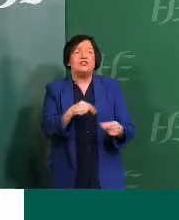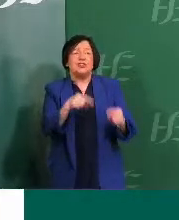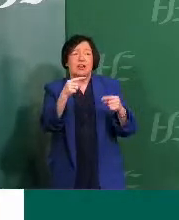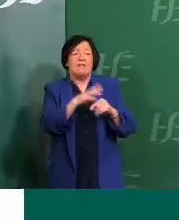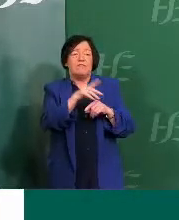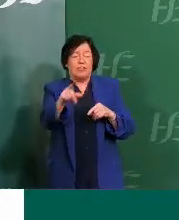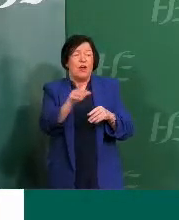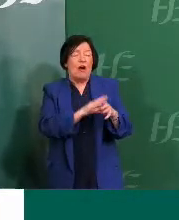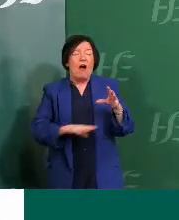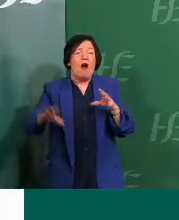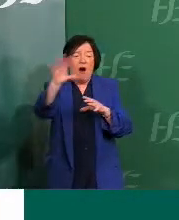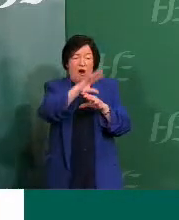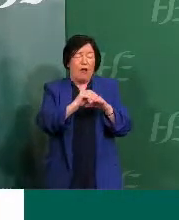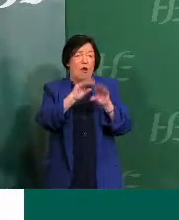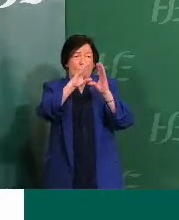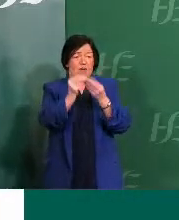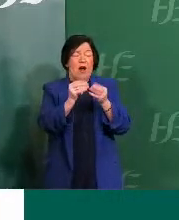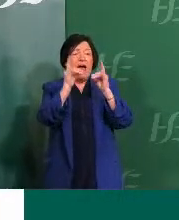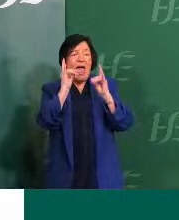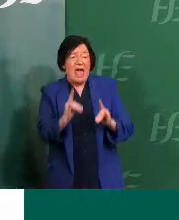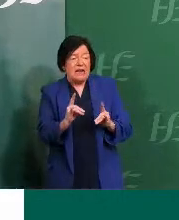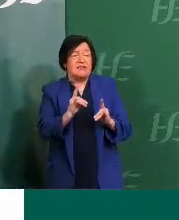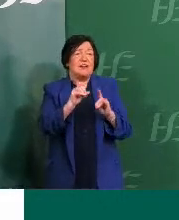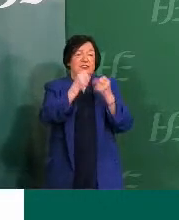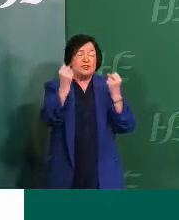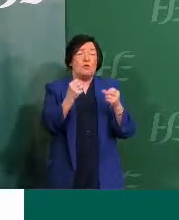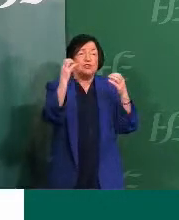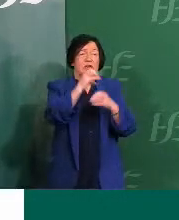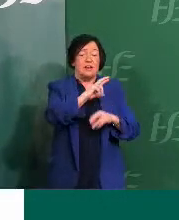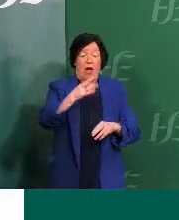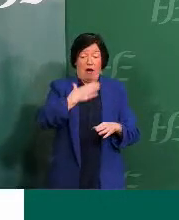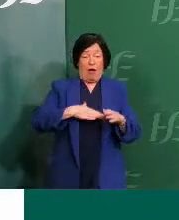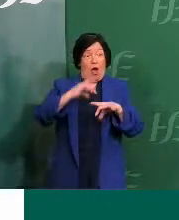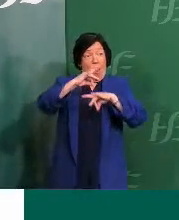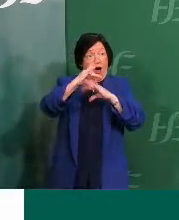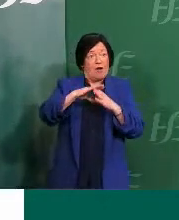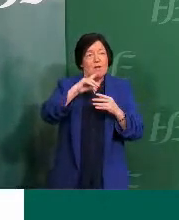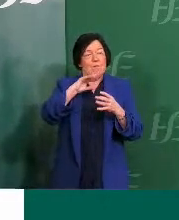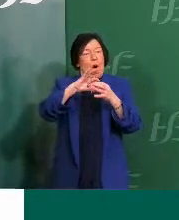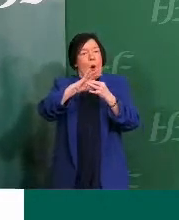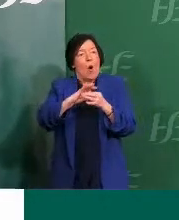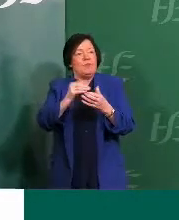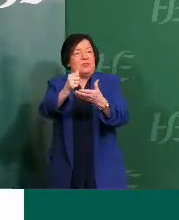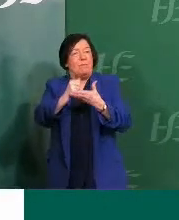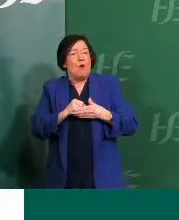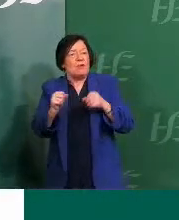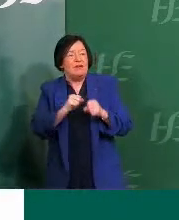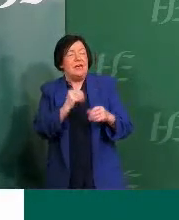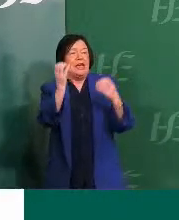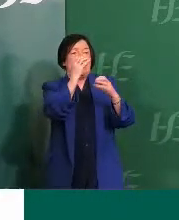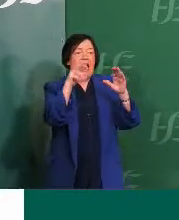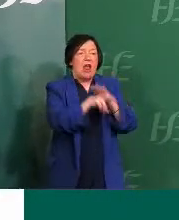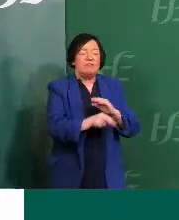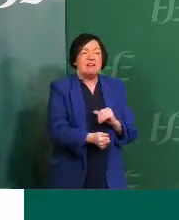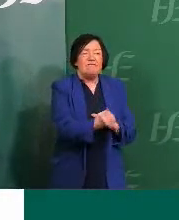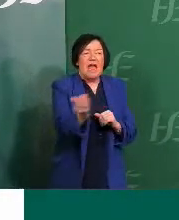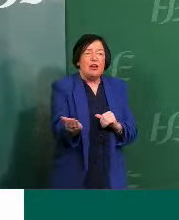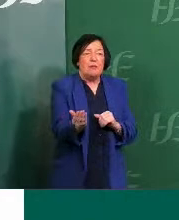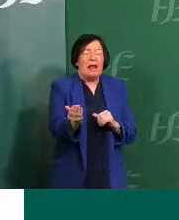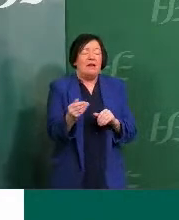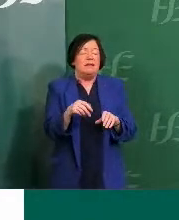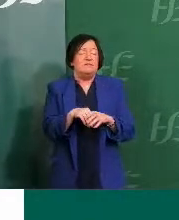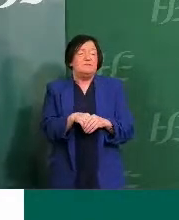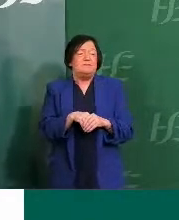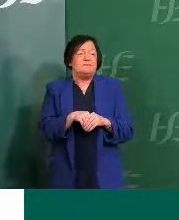for the whole health and social care system. So it's not just within our hospitals, it's also within our home support services, having carers available to us,